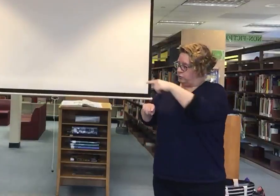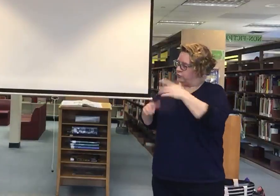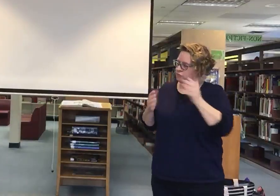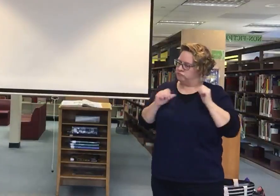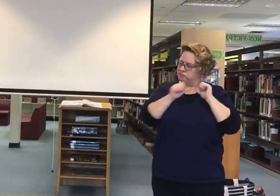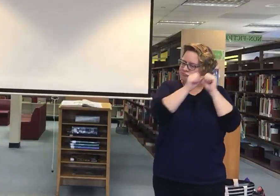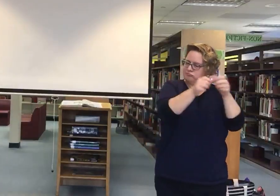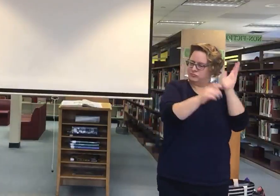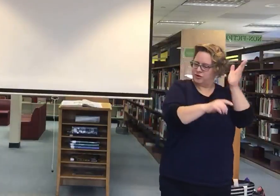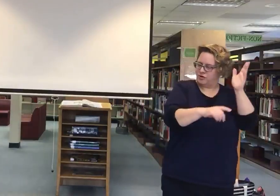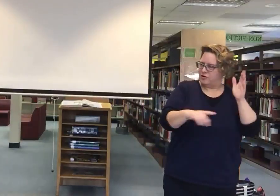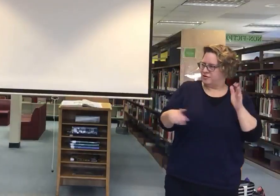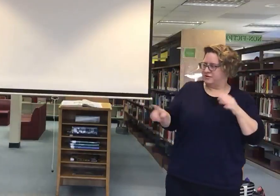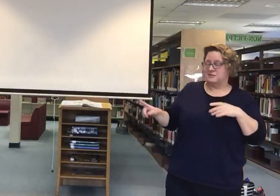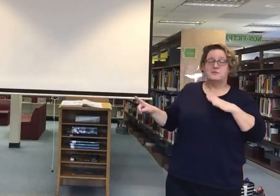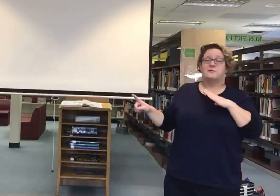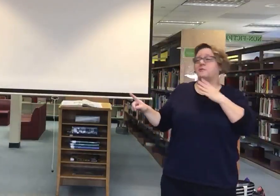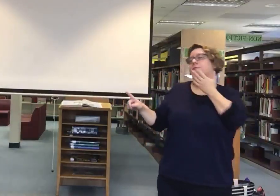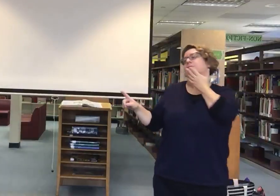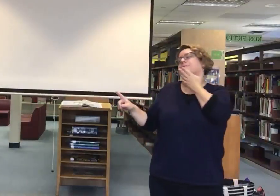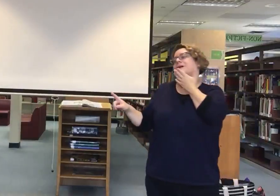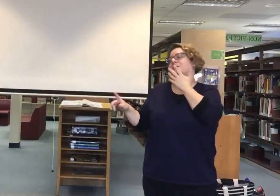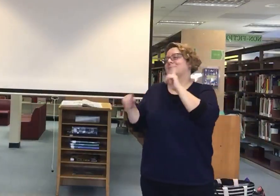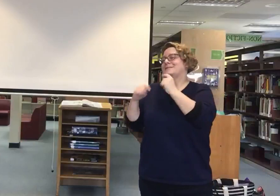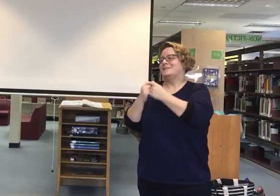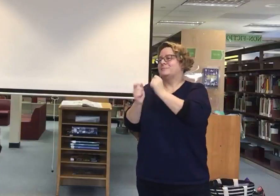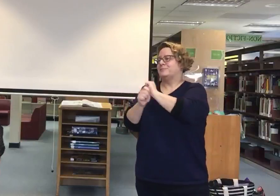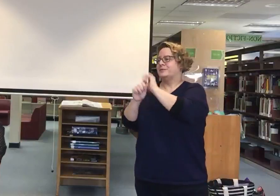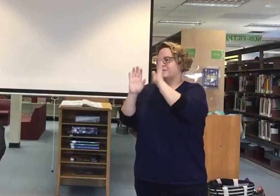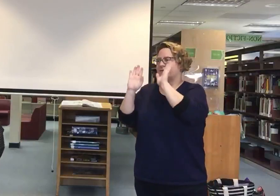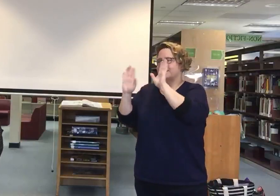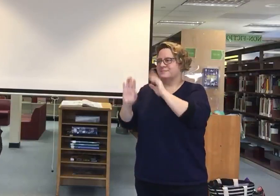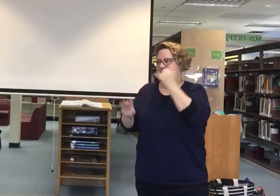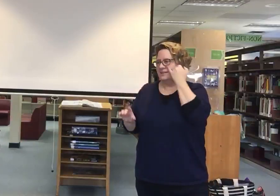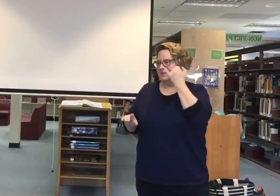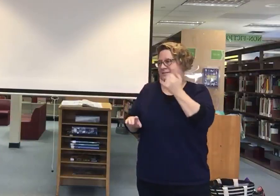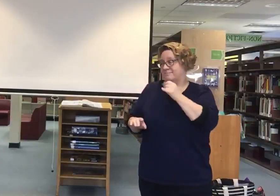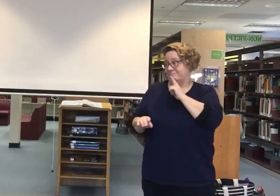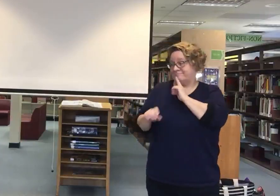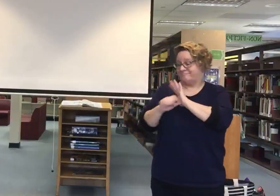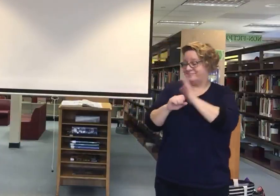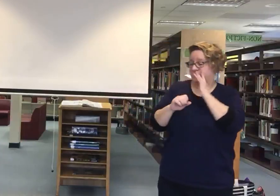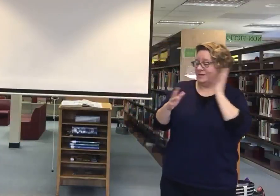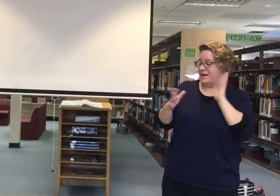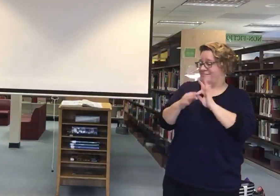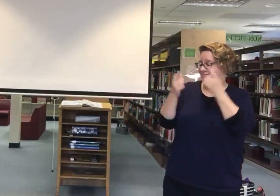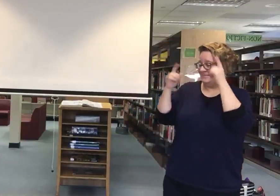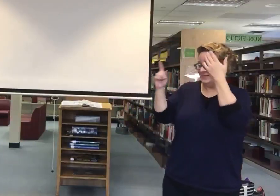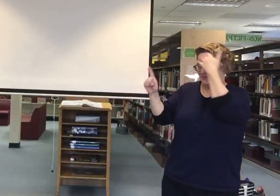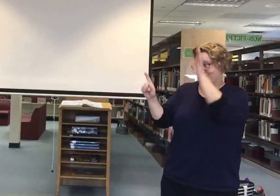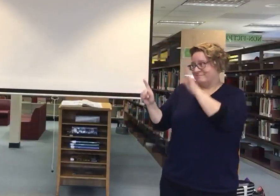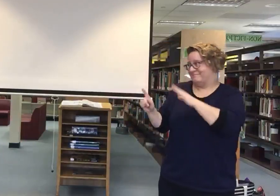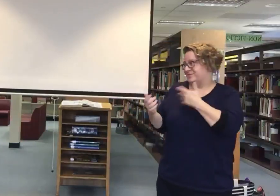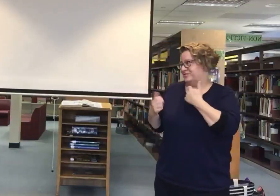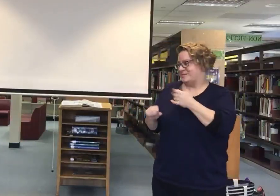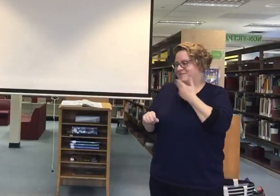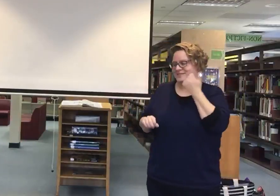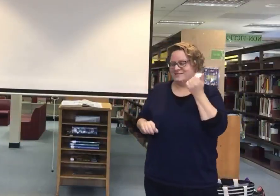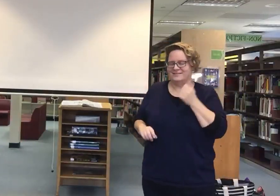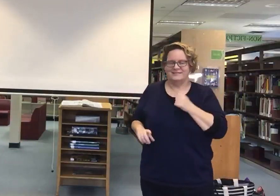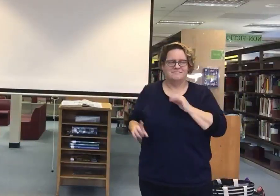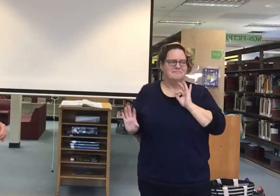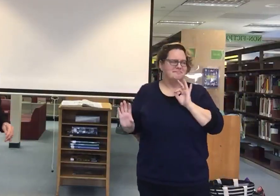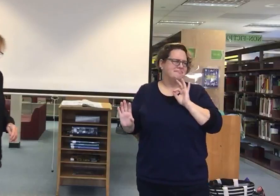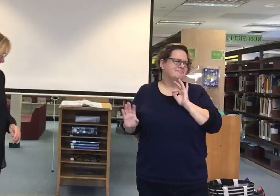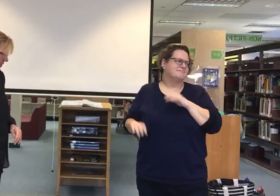great. Teamwork, excellent. So if you could do that, I can't promise. no, but hey, but it's, because you know